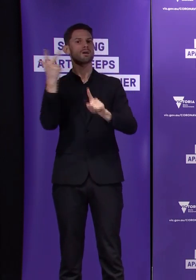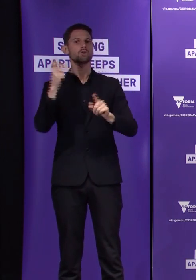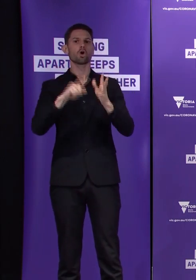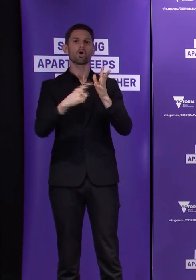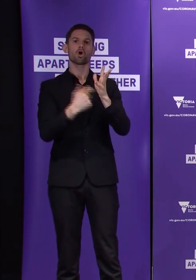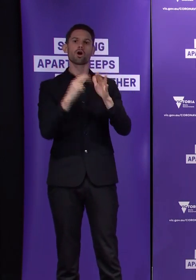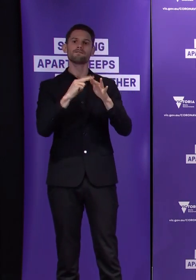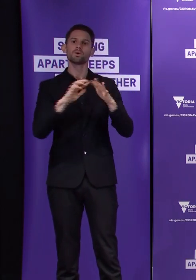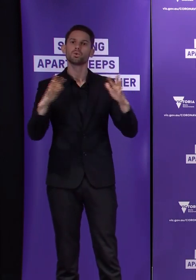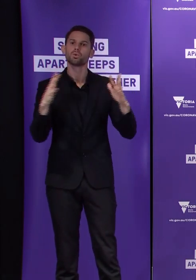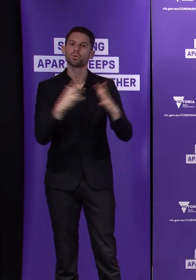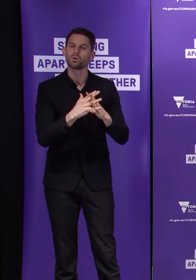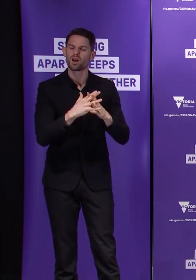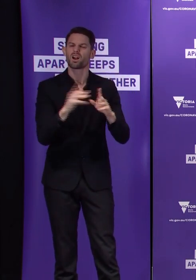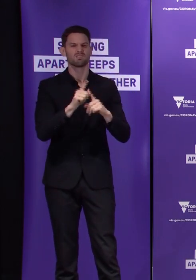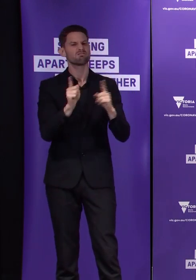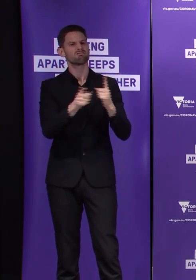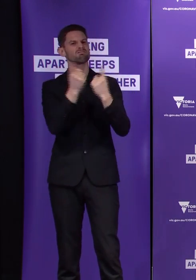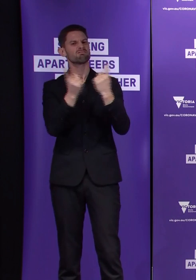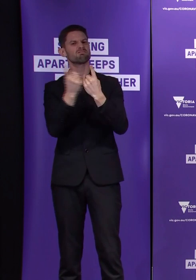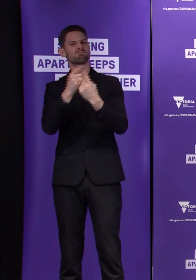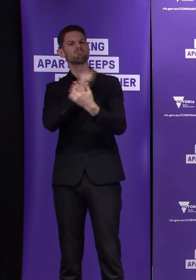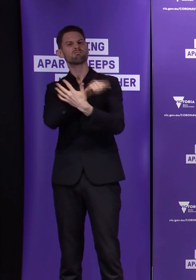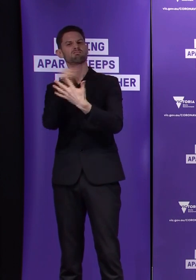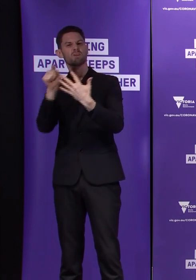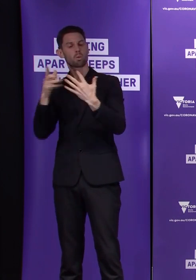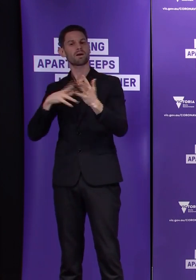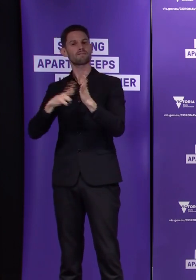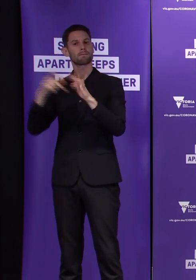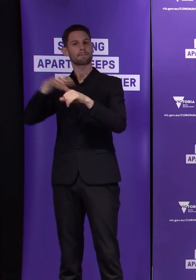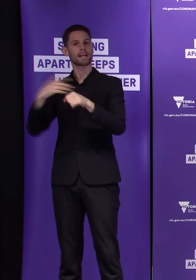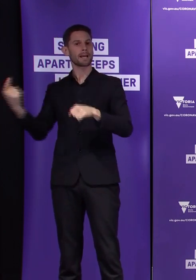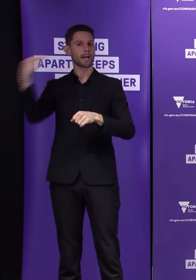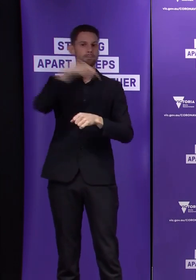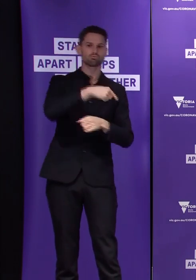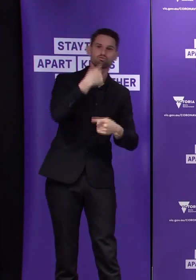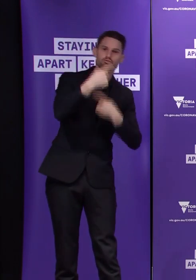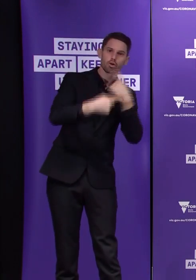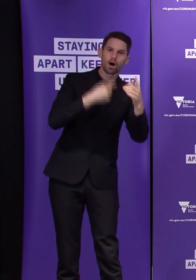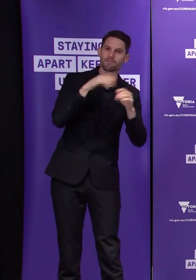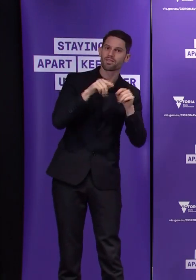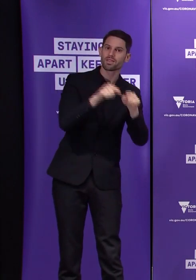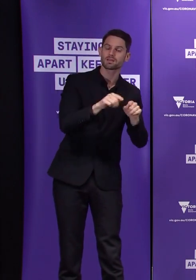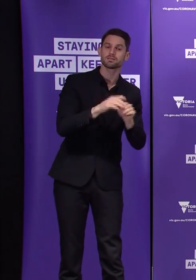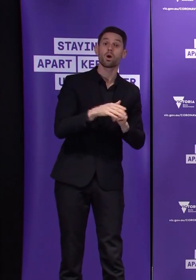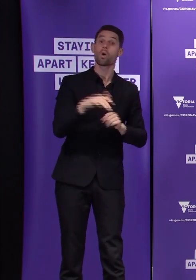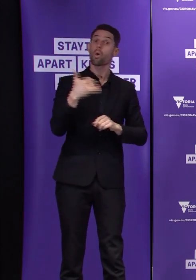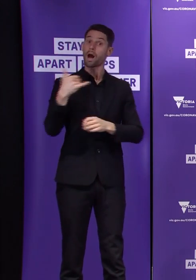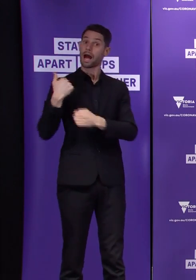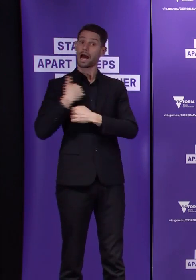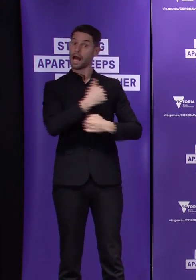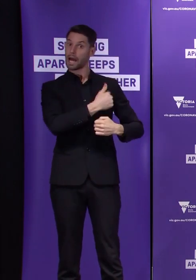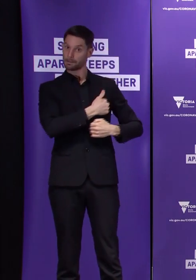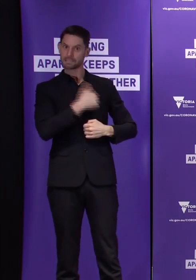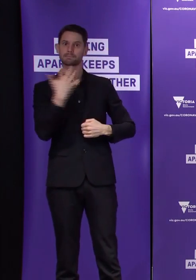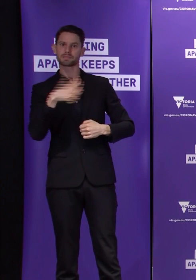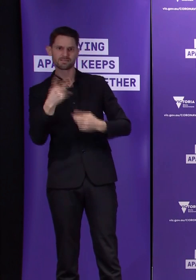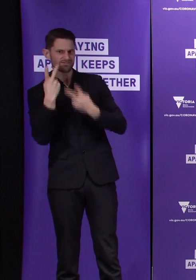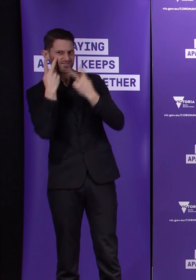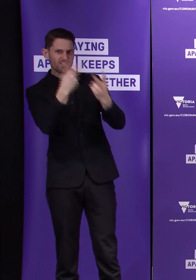that kind of doubling back around the number of referrals that have been sent to Victoria Police and the action that they had